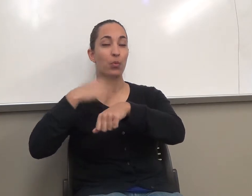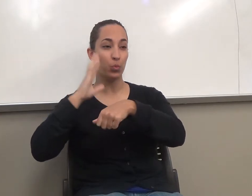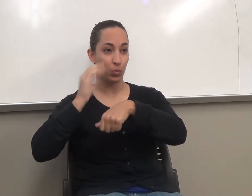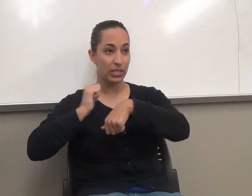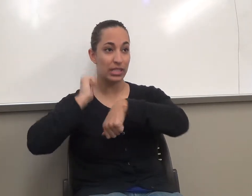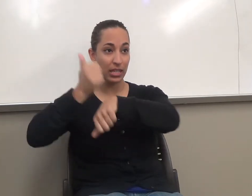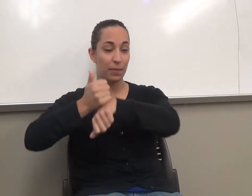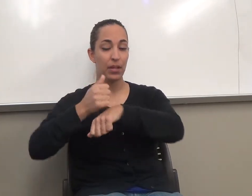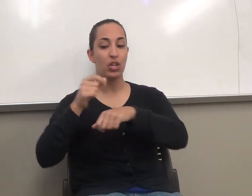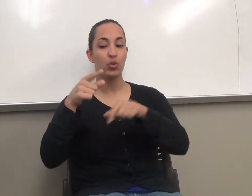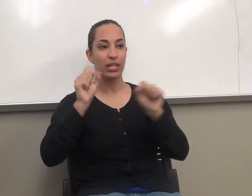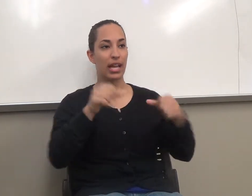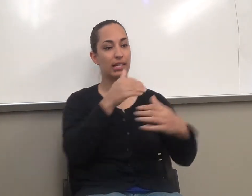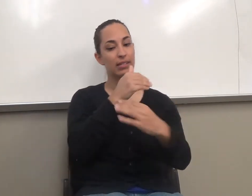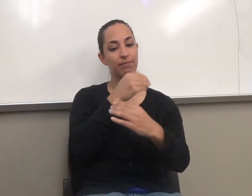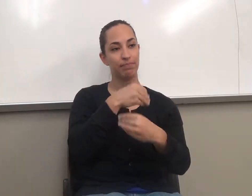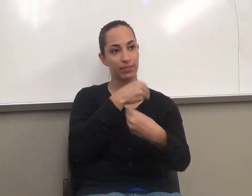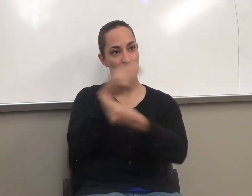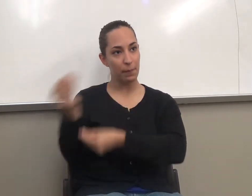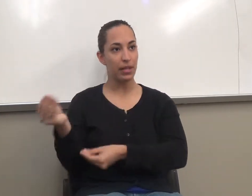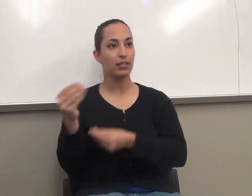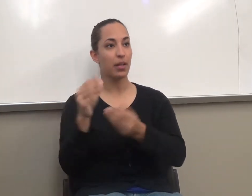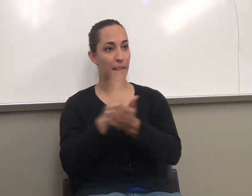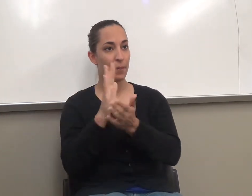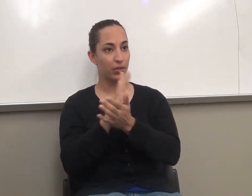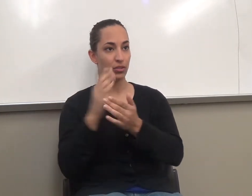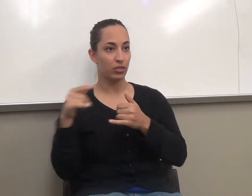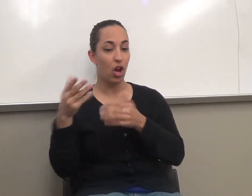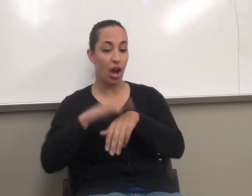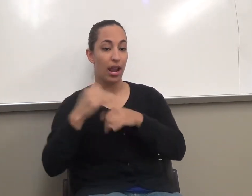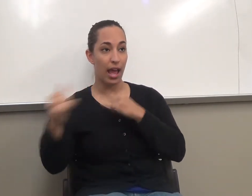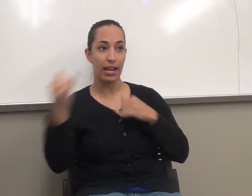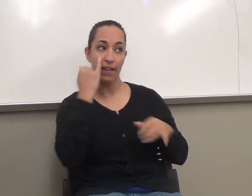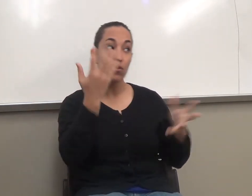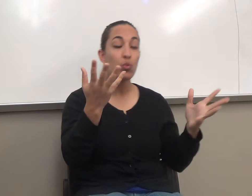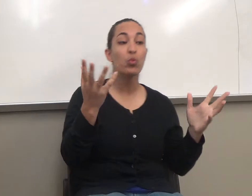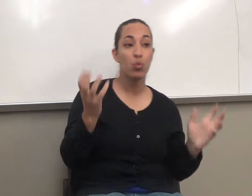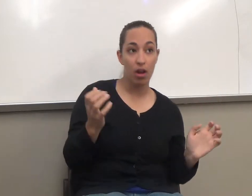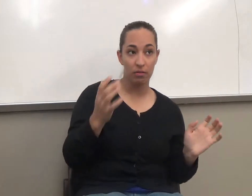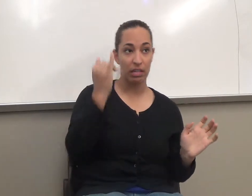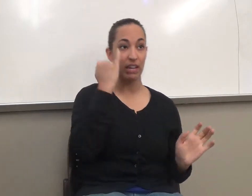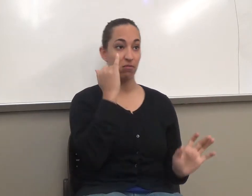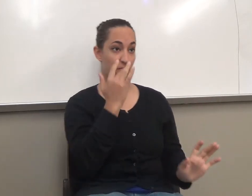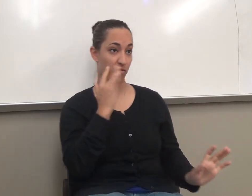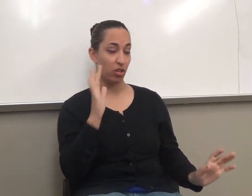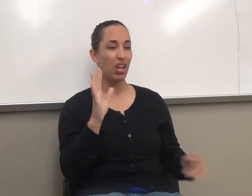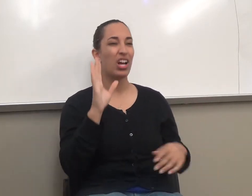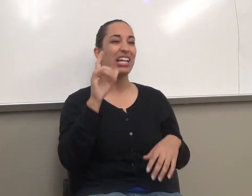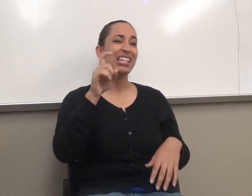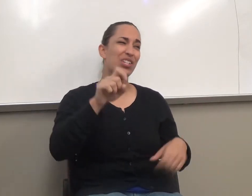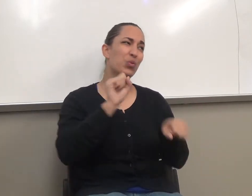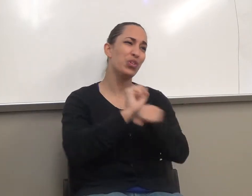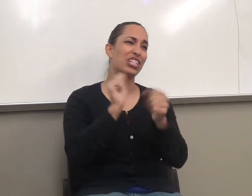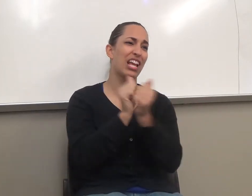wish, okay? We will have to work together on how you will do this, all right? I just went in and looked at the